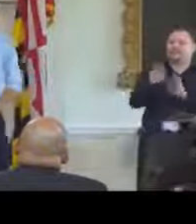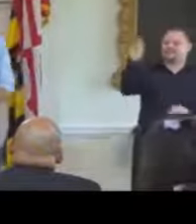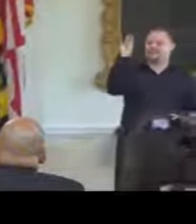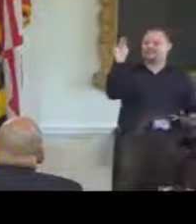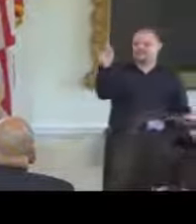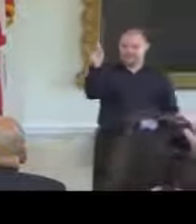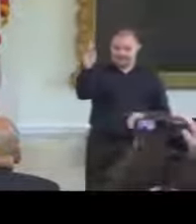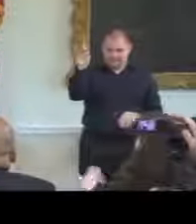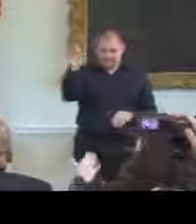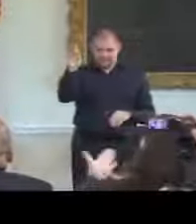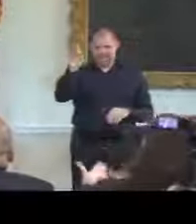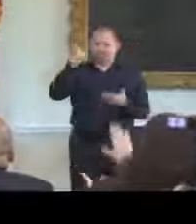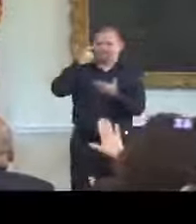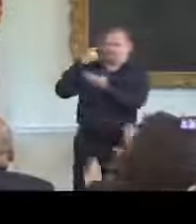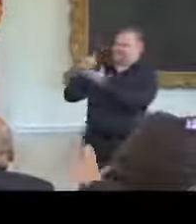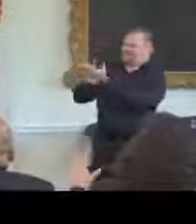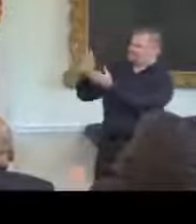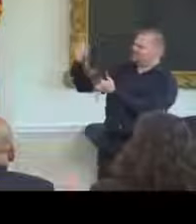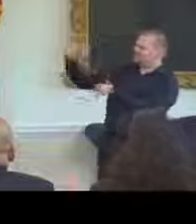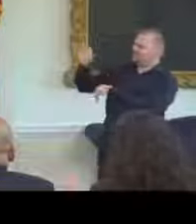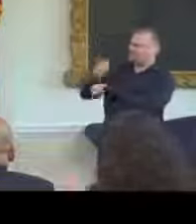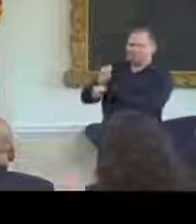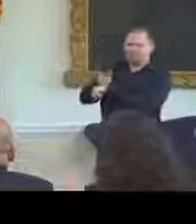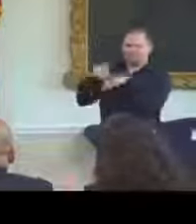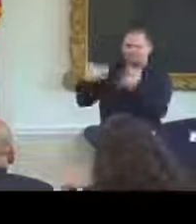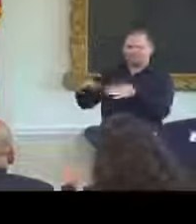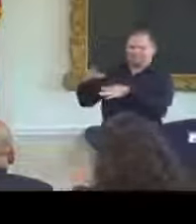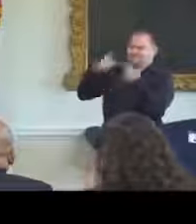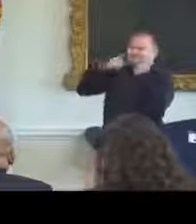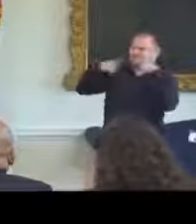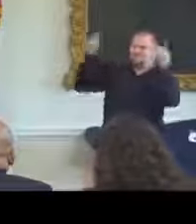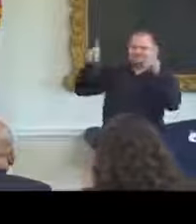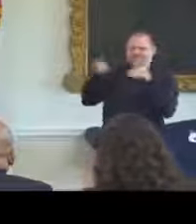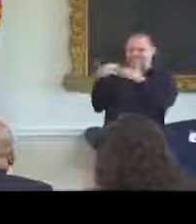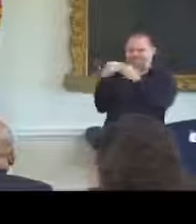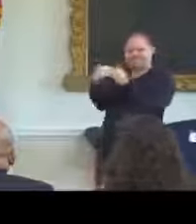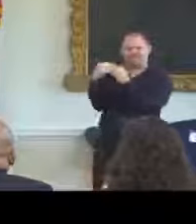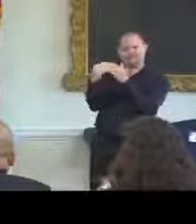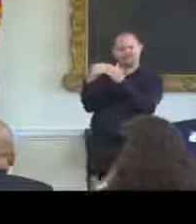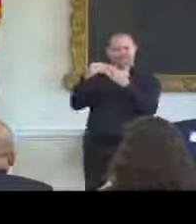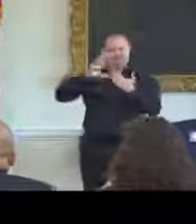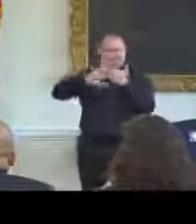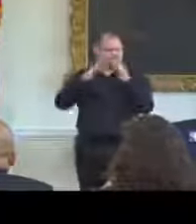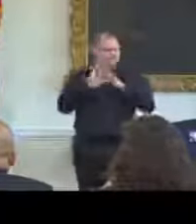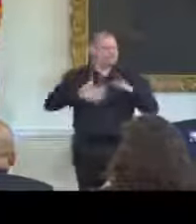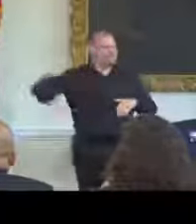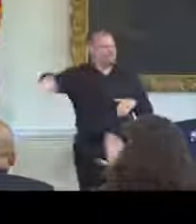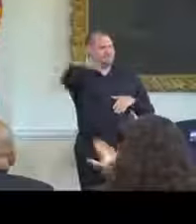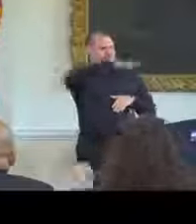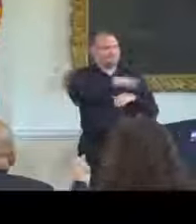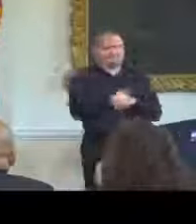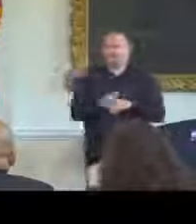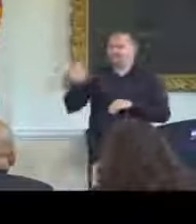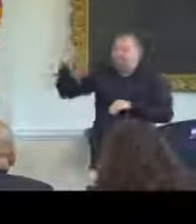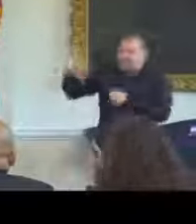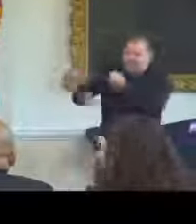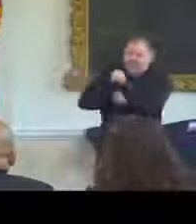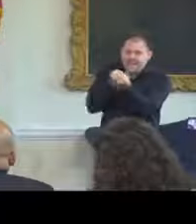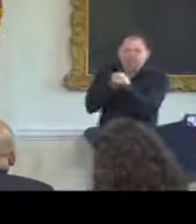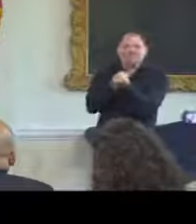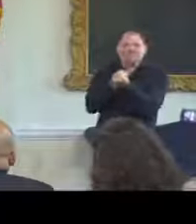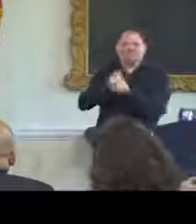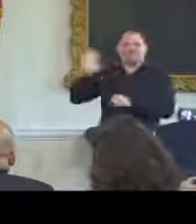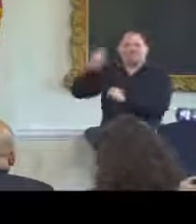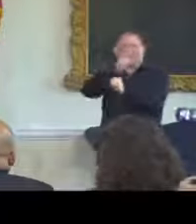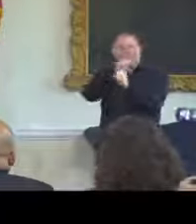your outstanding accomplishments, efforts, and leadership in the community, your advocacy and commitment to